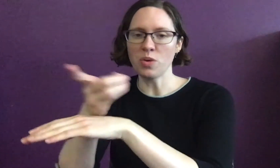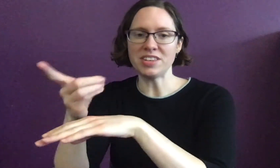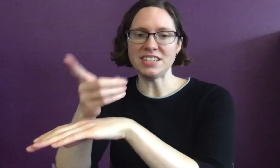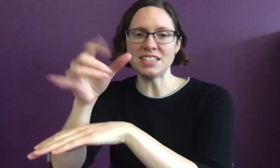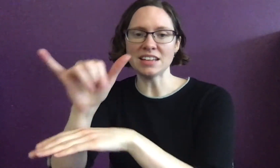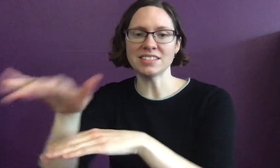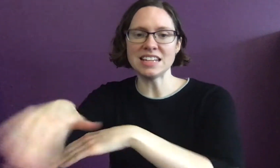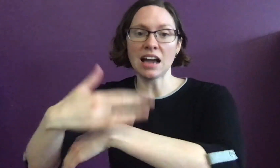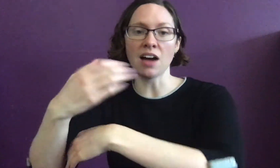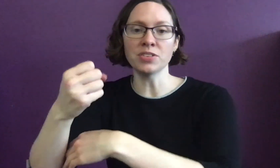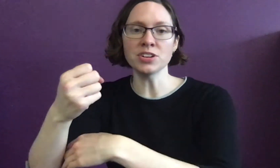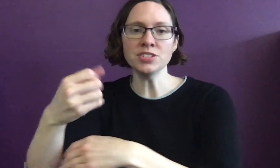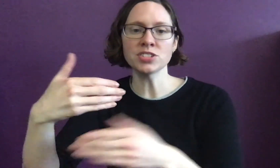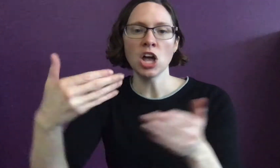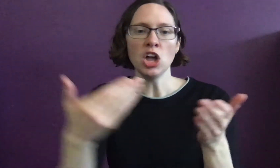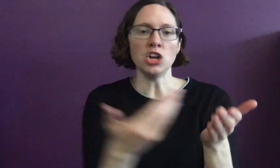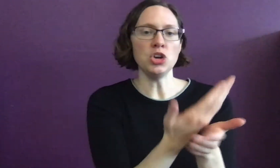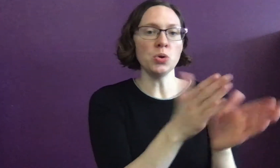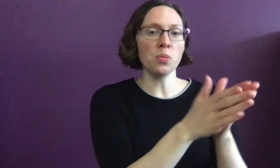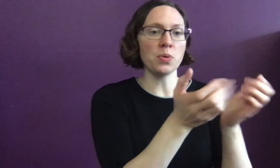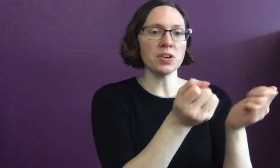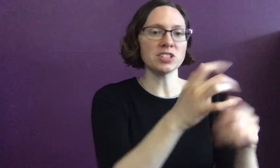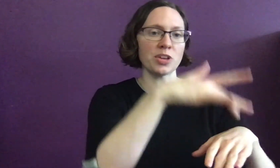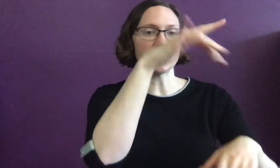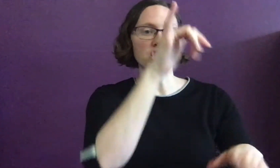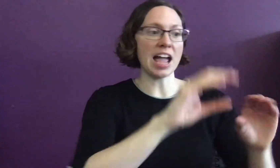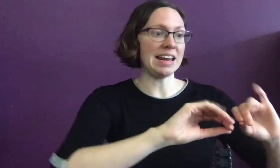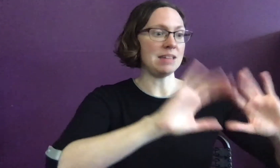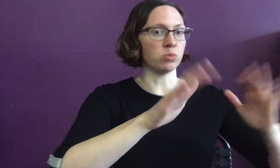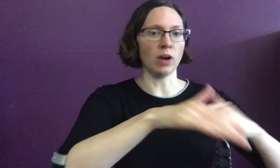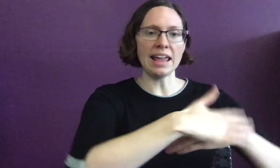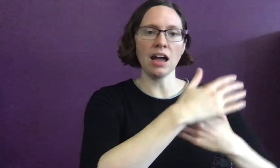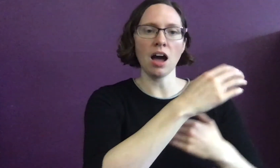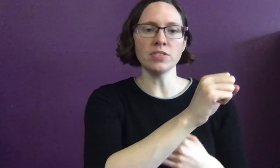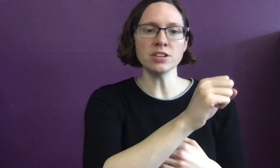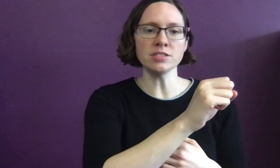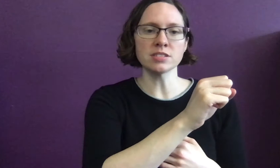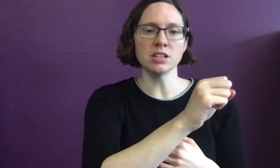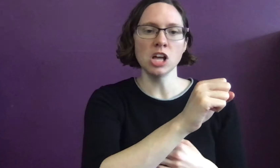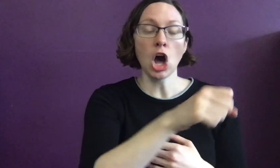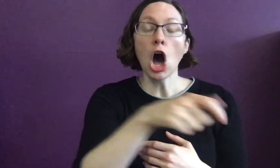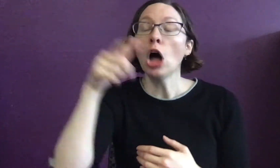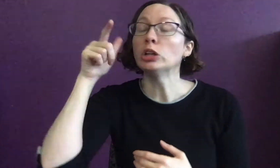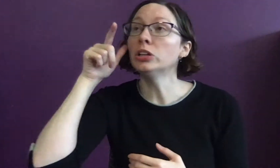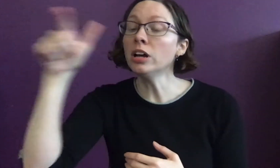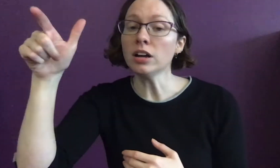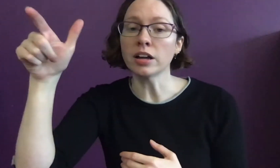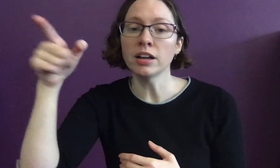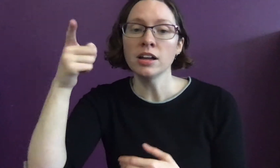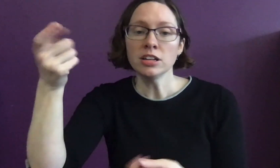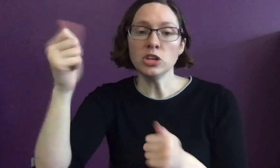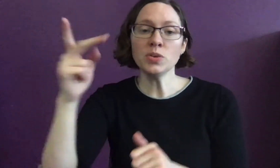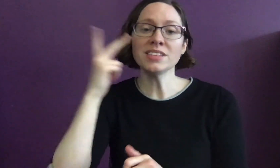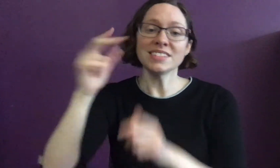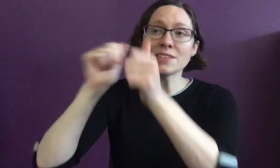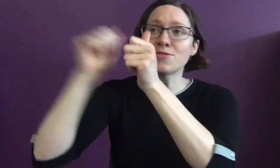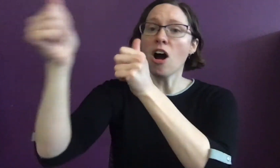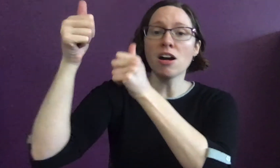with dusty covers, new books with shiny bright covers. Look, you can see far,